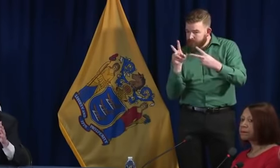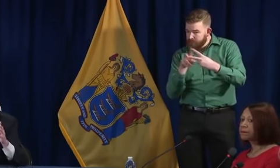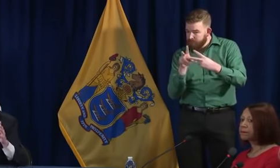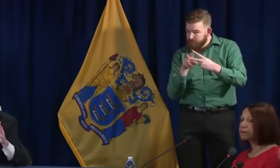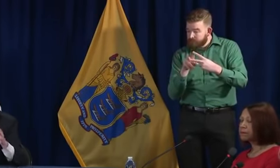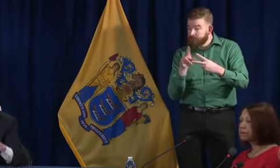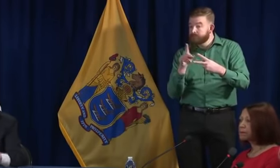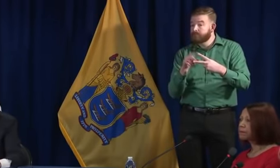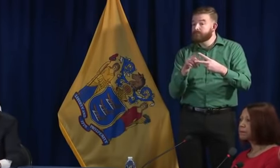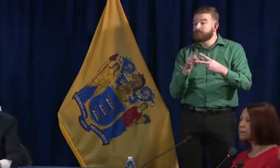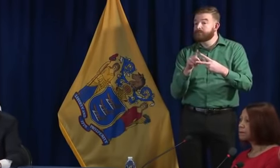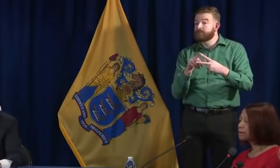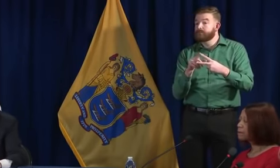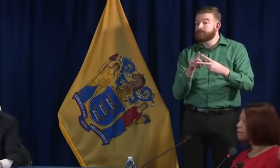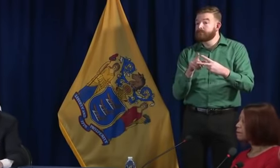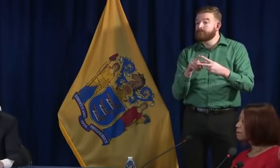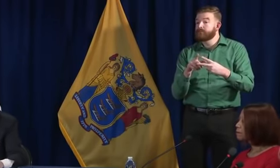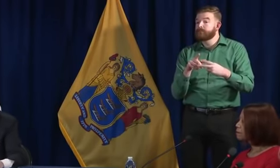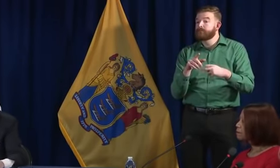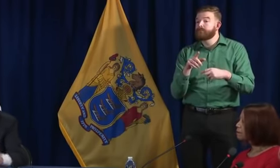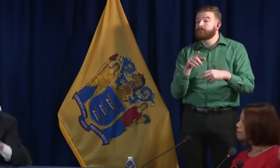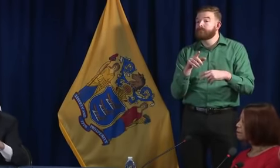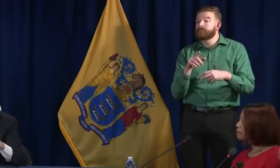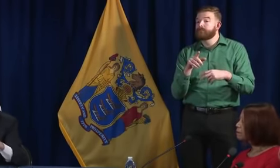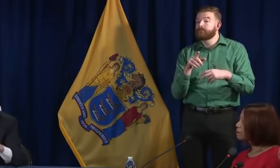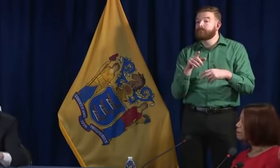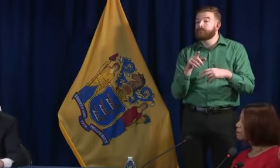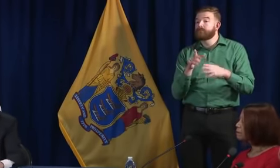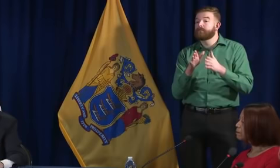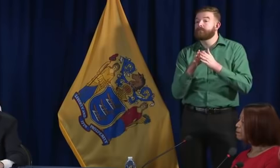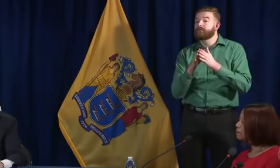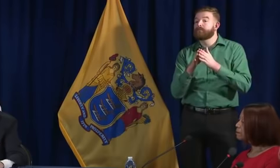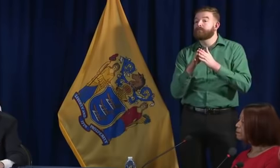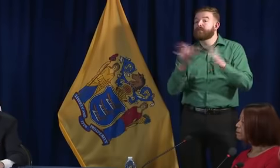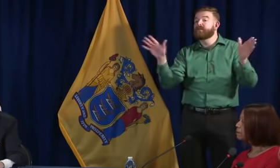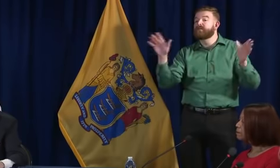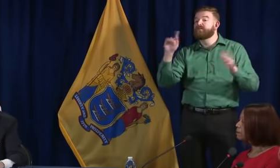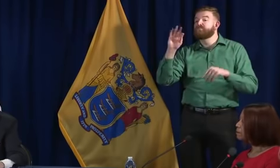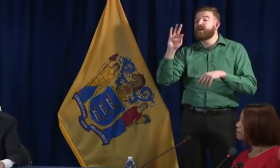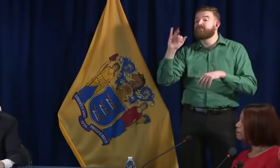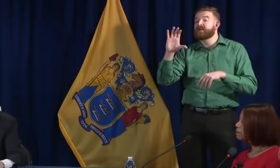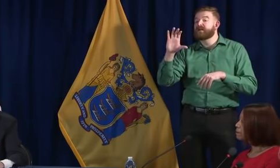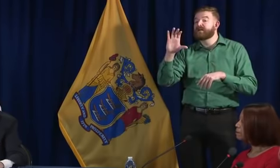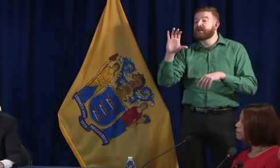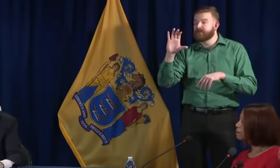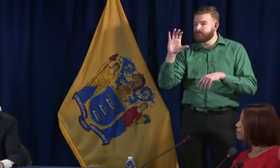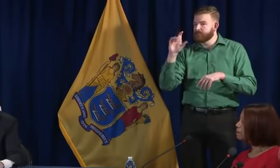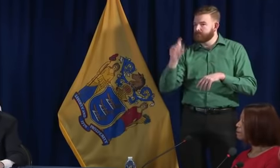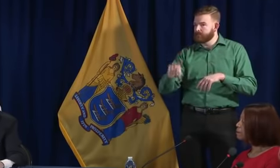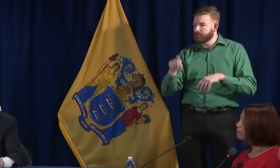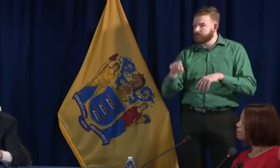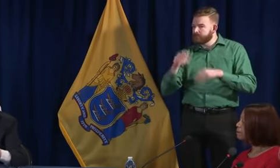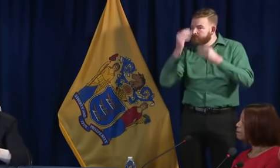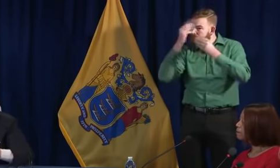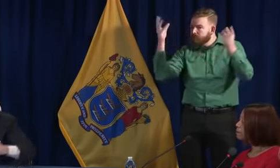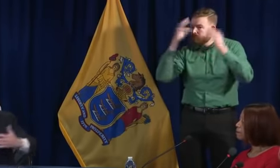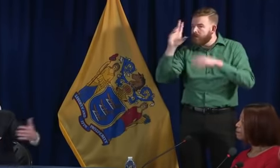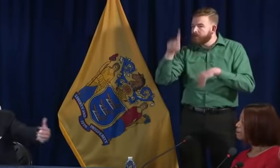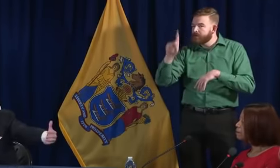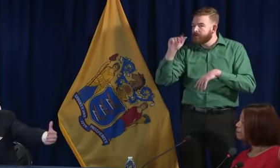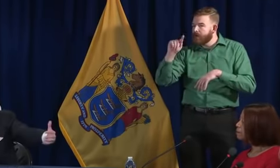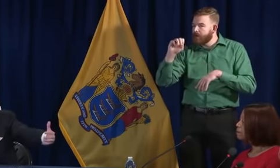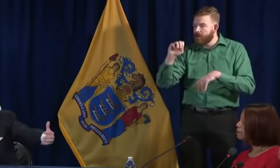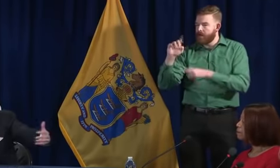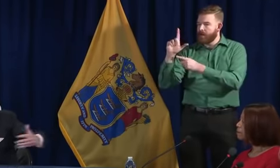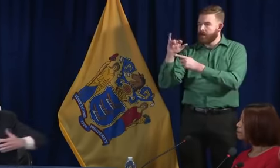God, they will be. And secondly, which I may or may not have mentioned yesterday, I strongly urge that the comment period